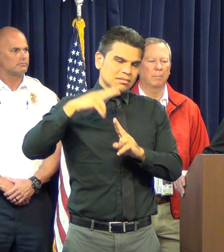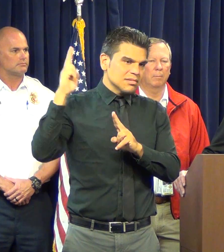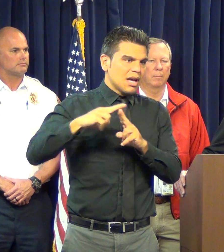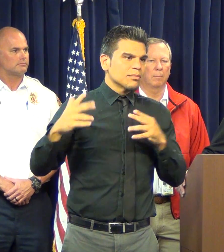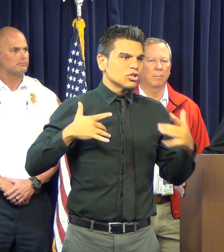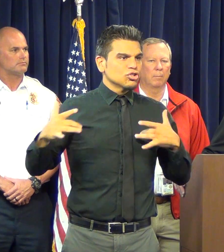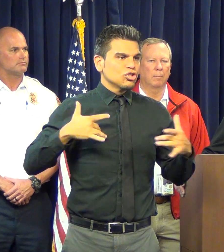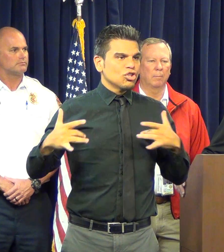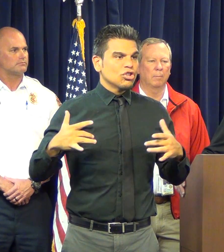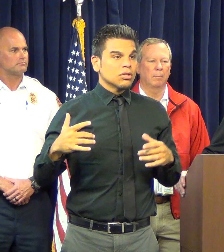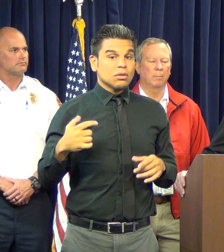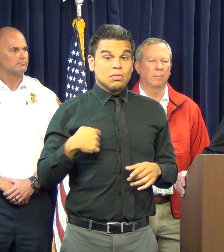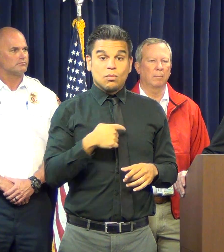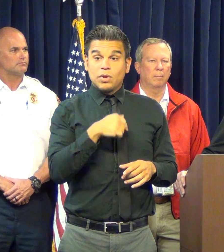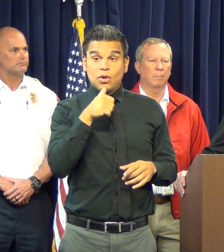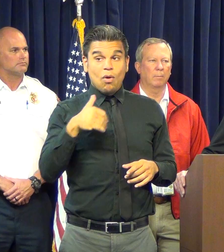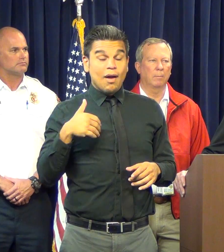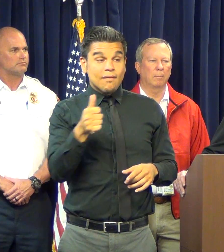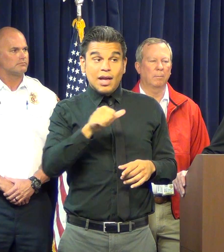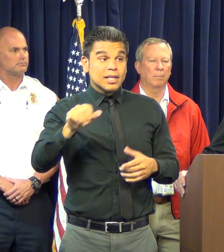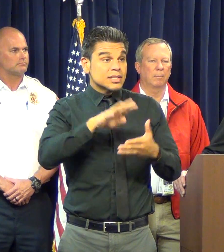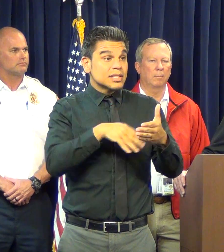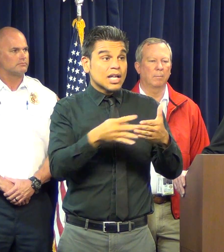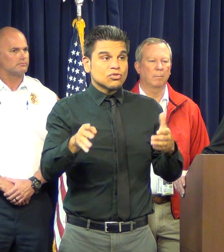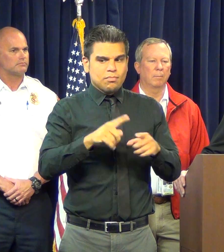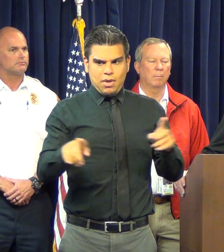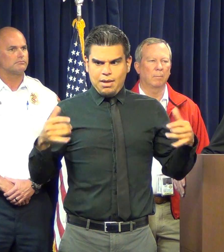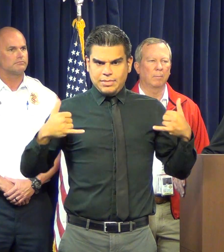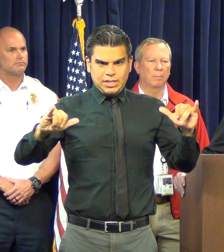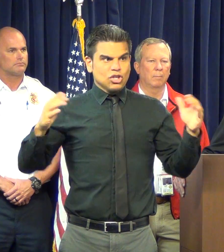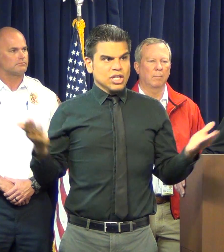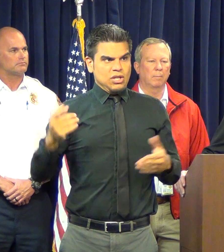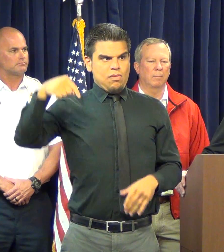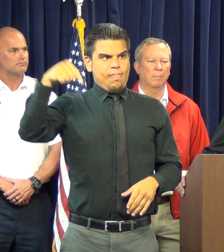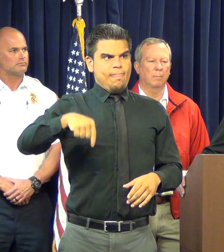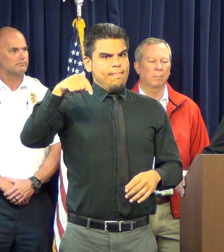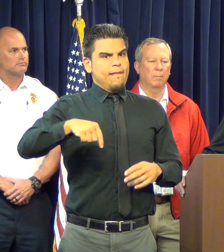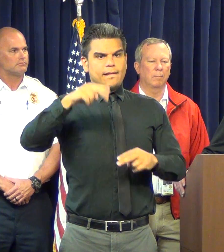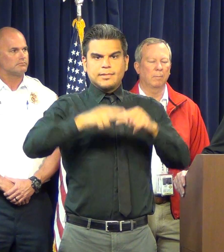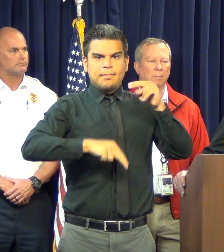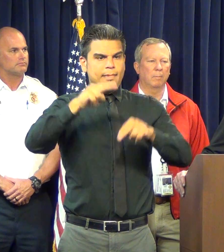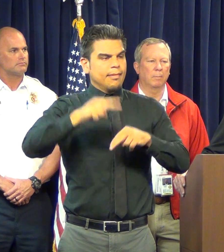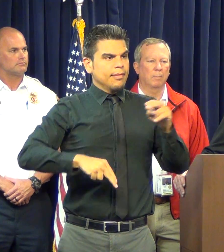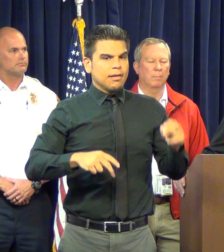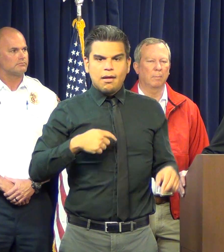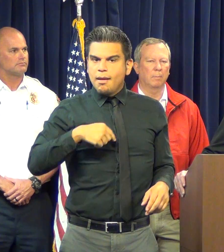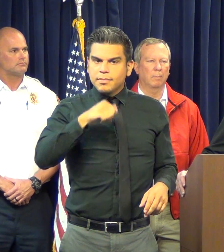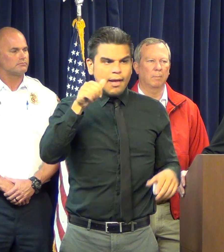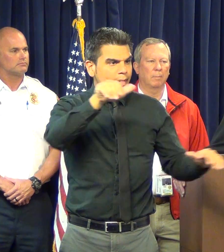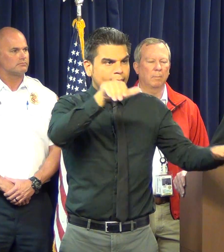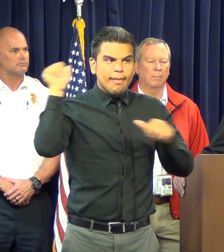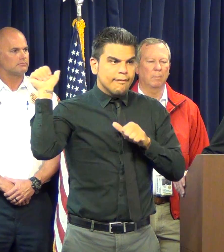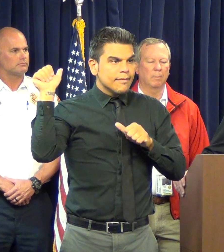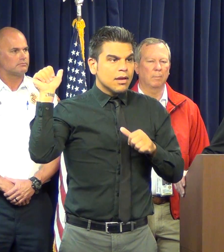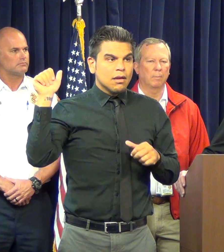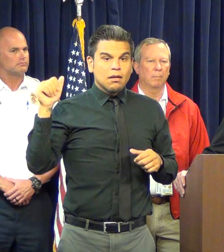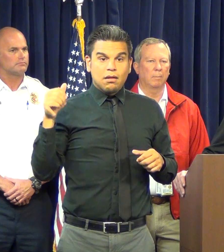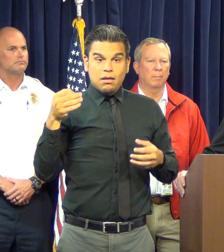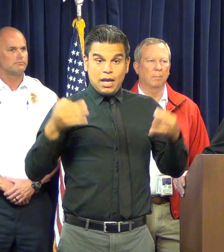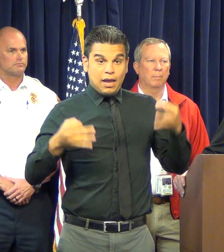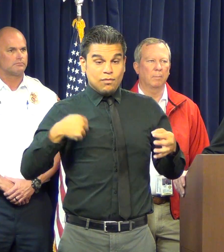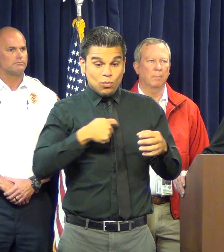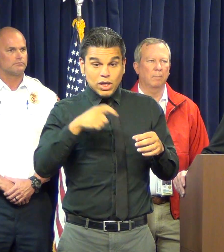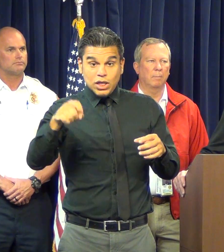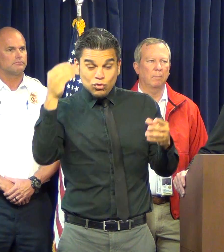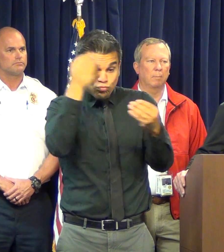it. While they're not scheduled, I'm in the building with you, and as we need to get information out, we will be with you getting